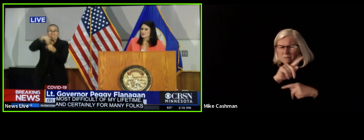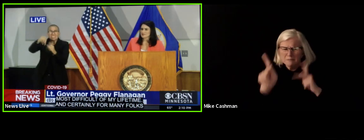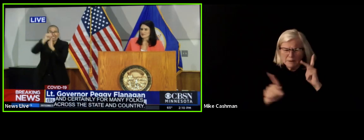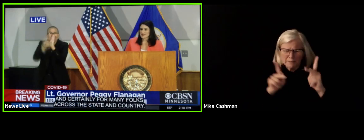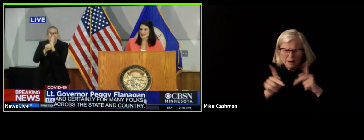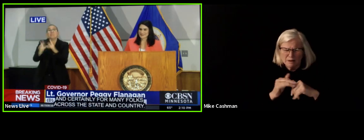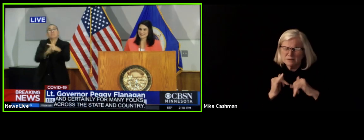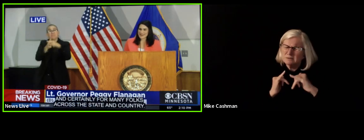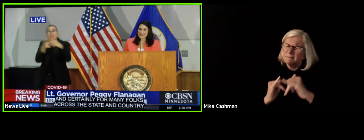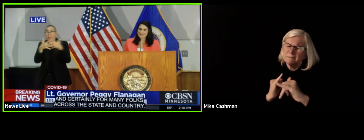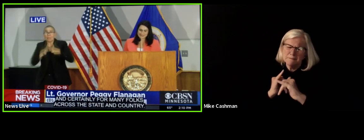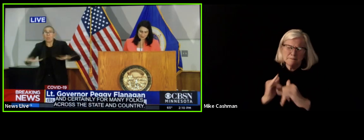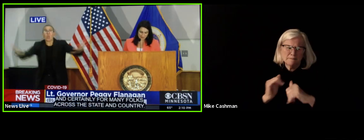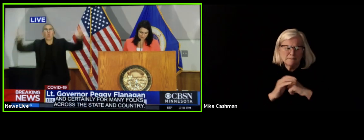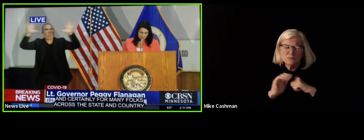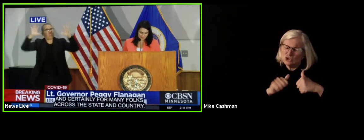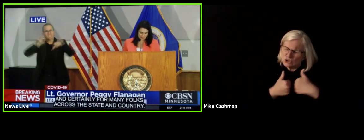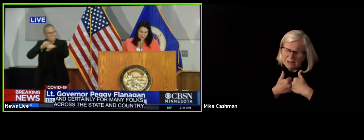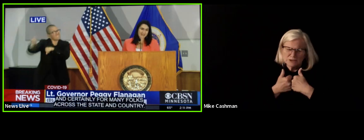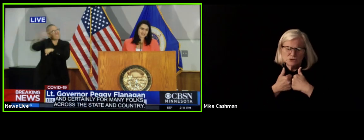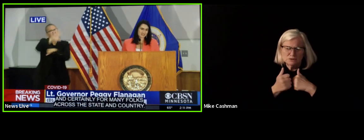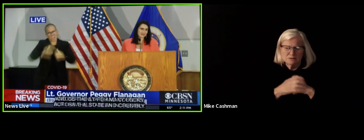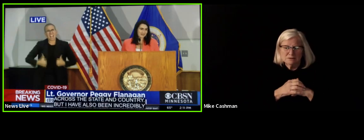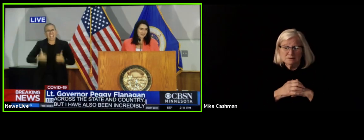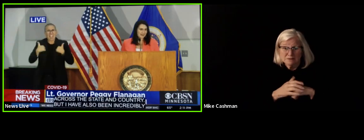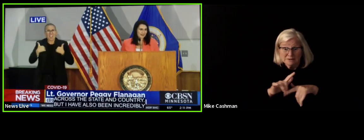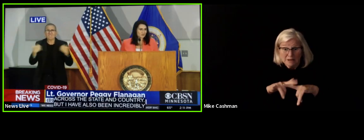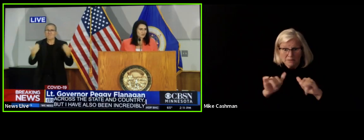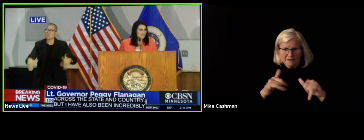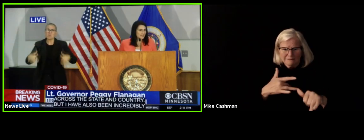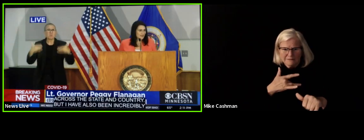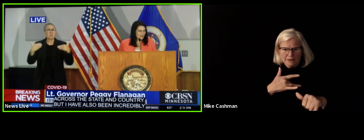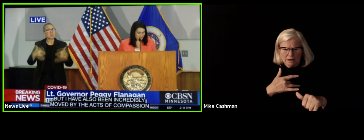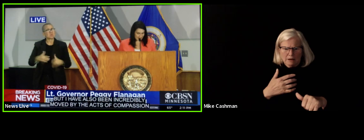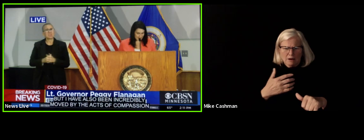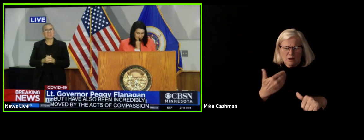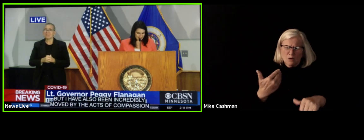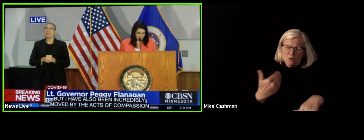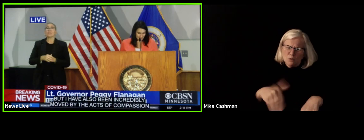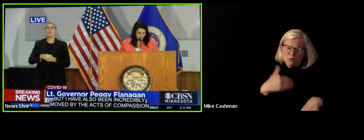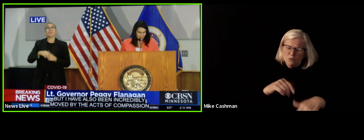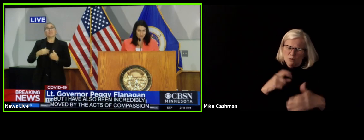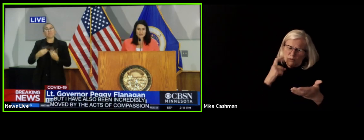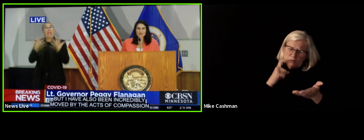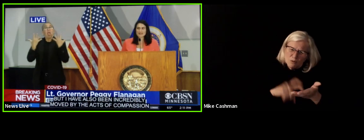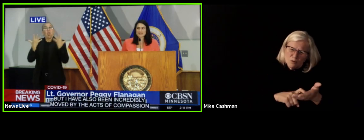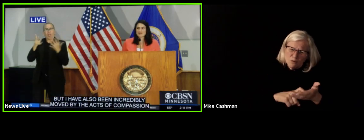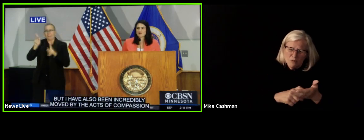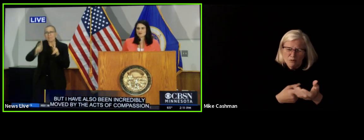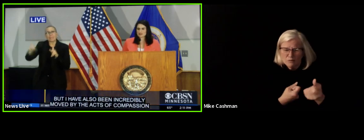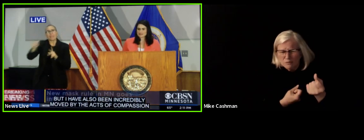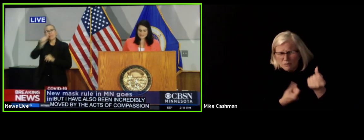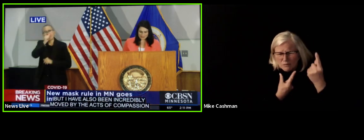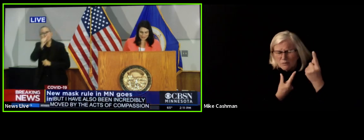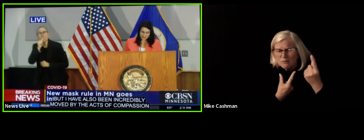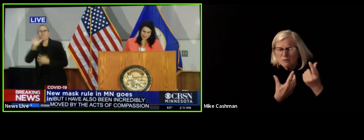moved by the acts of compassion and community and kindness. From donating